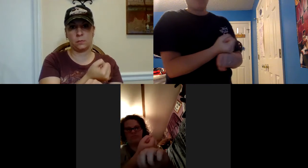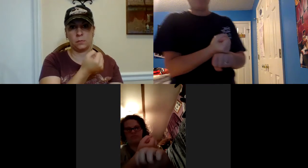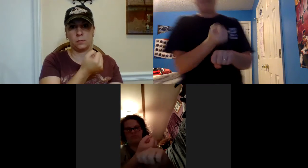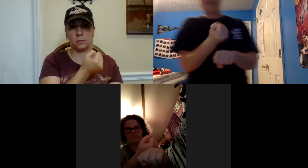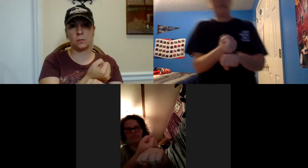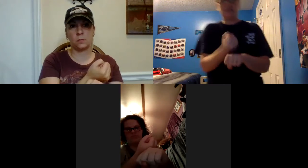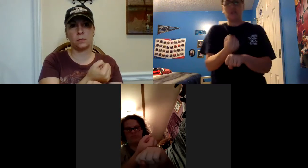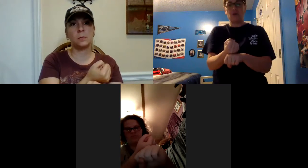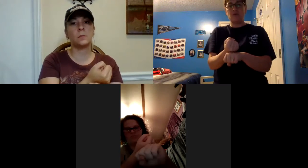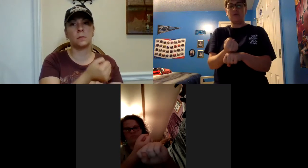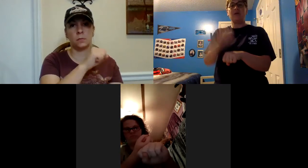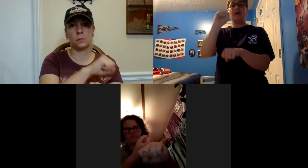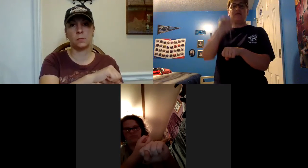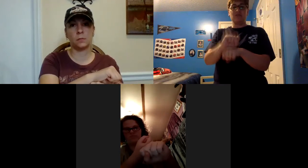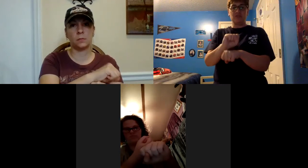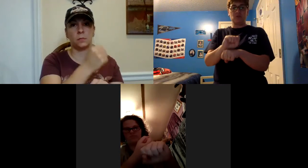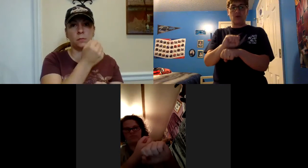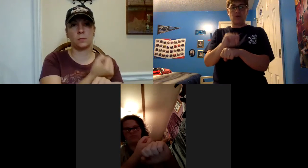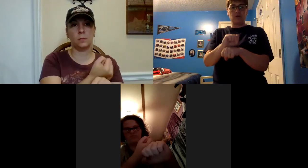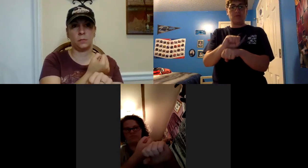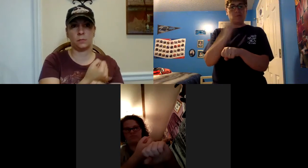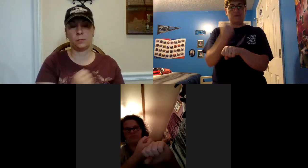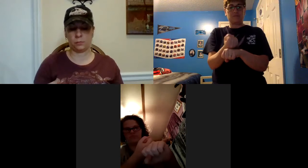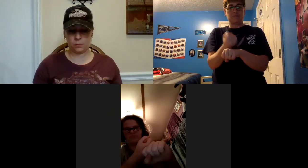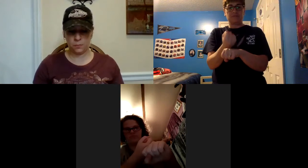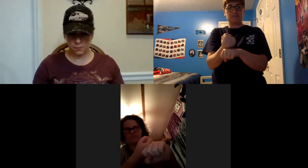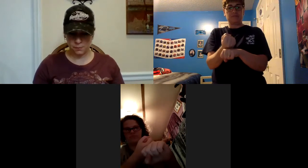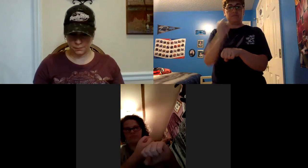stone type thing. Stone versus work.